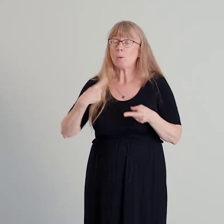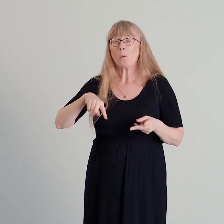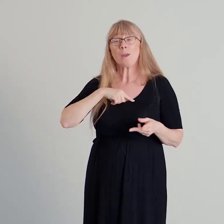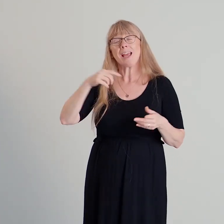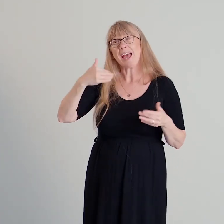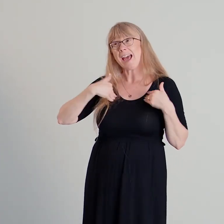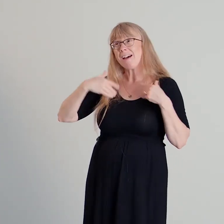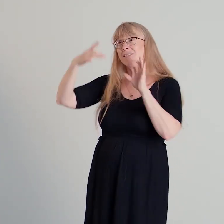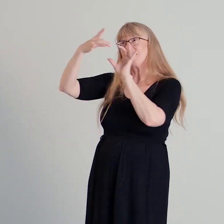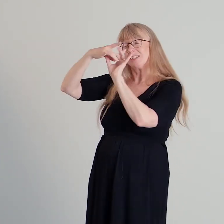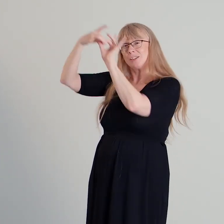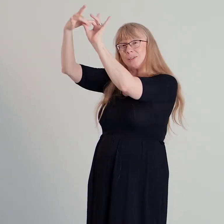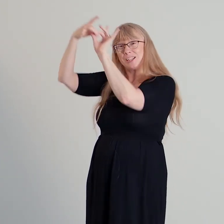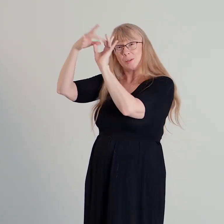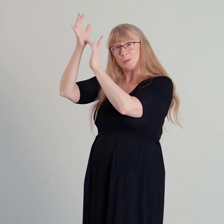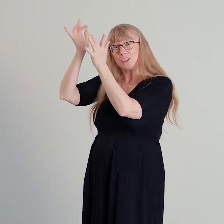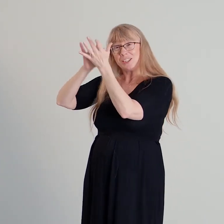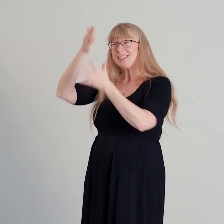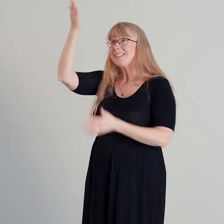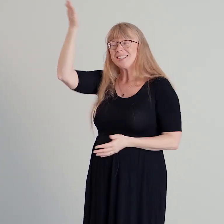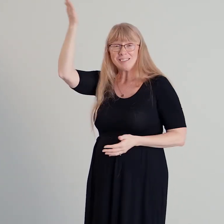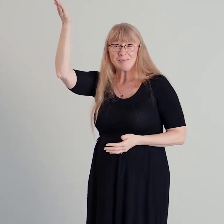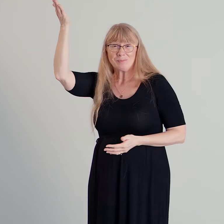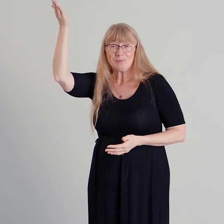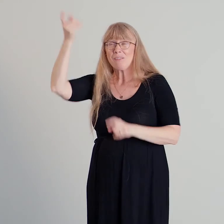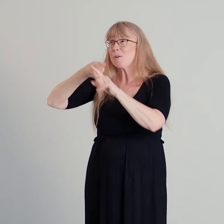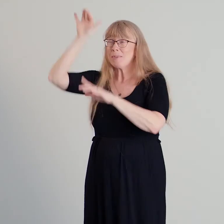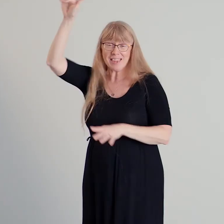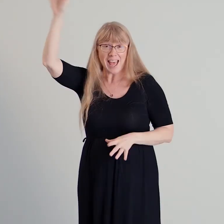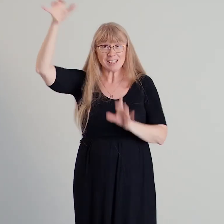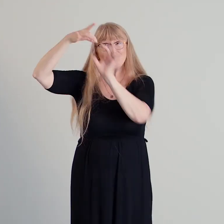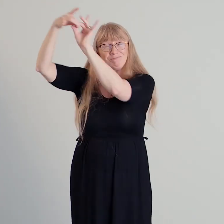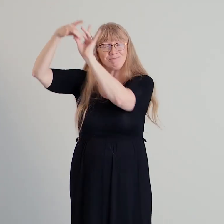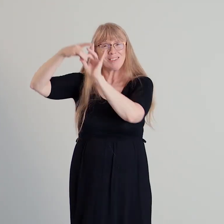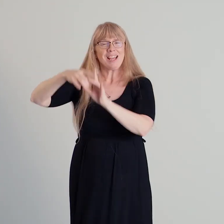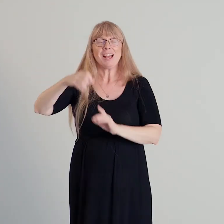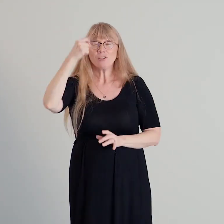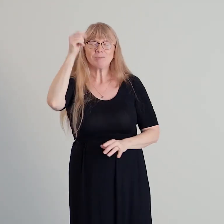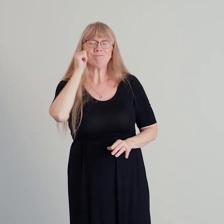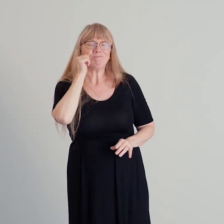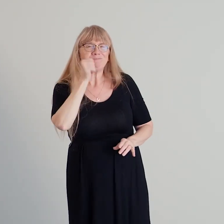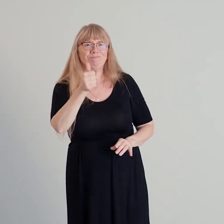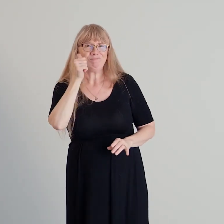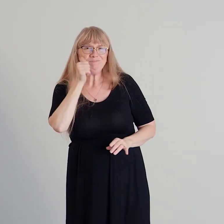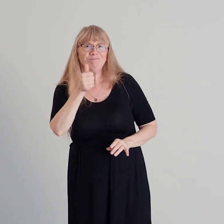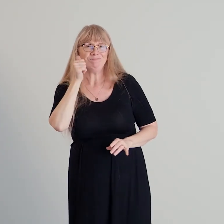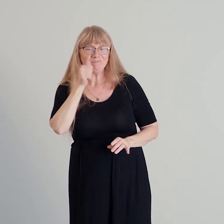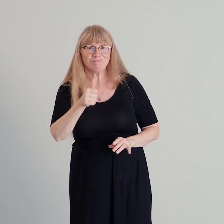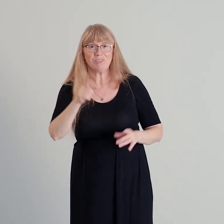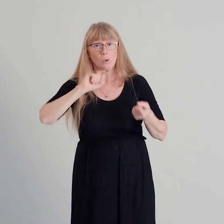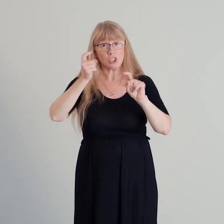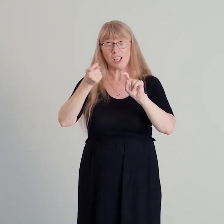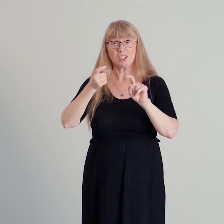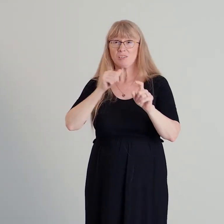a relationship with Jesus Christ. And then out of that, it's a daily understanding. It didn't mean that we have changed and